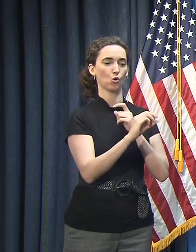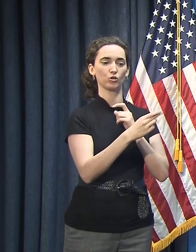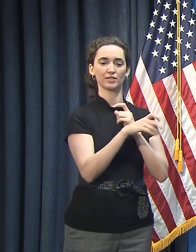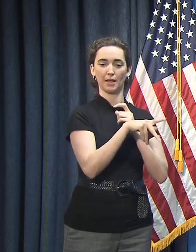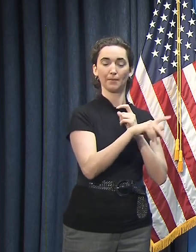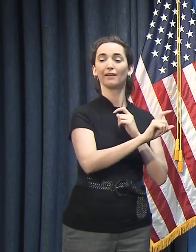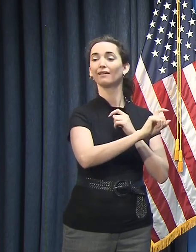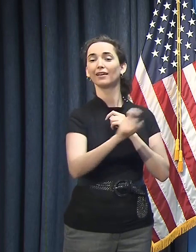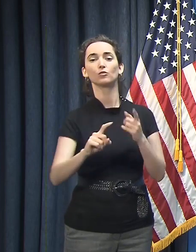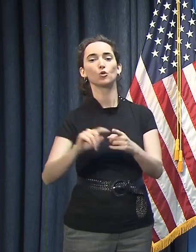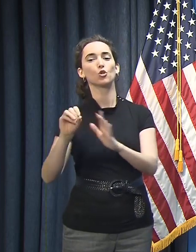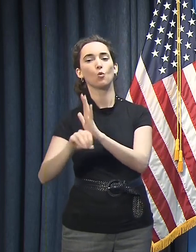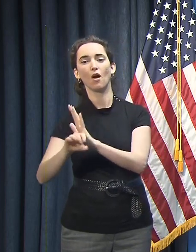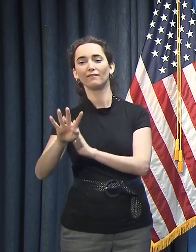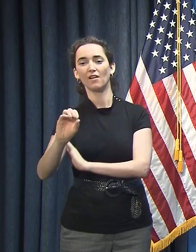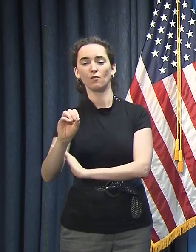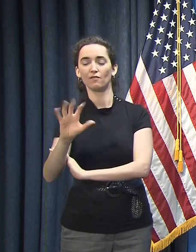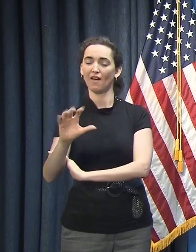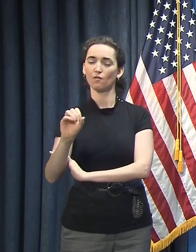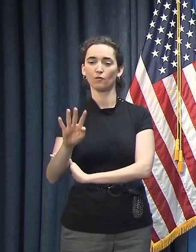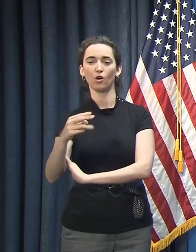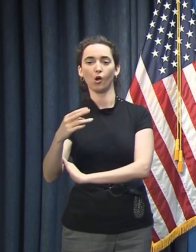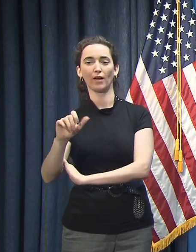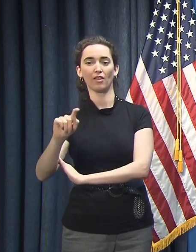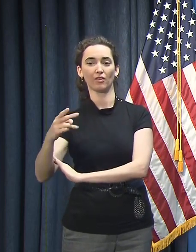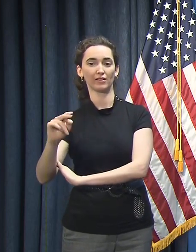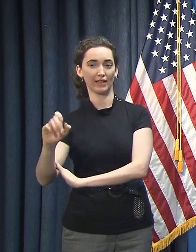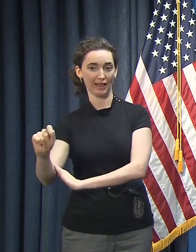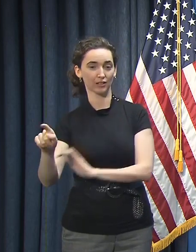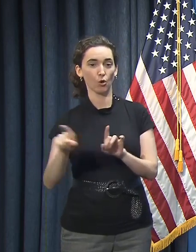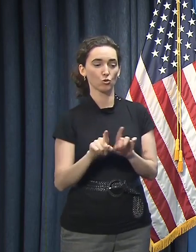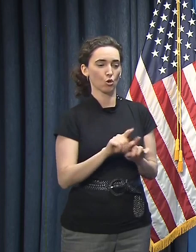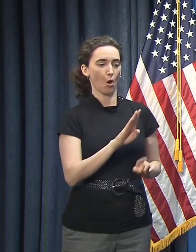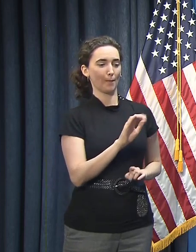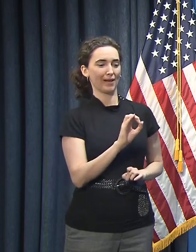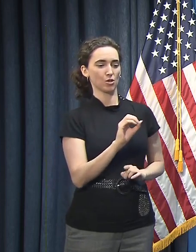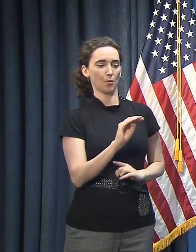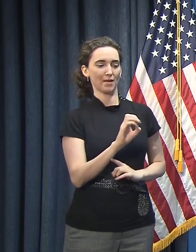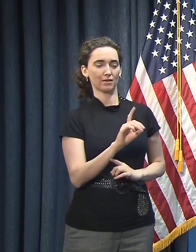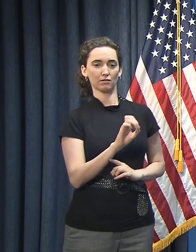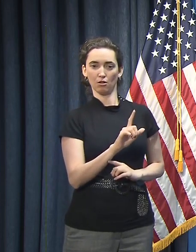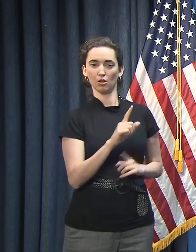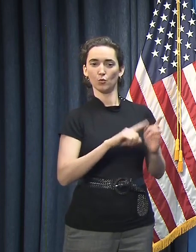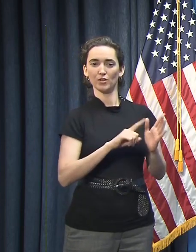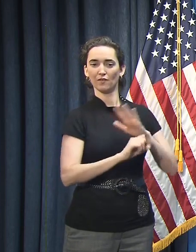Net in New Orleans and to the Biomedical Research Foundation of Northwest Louisiana.